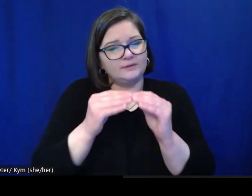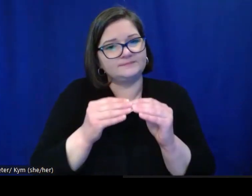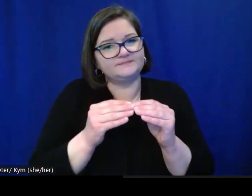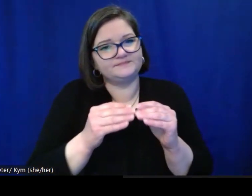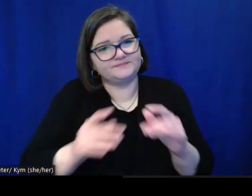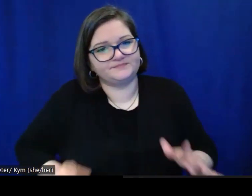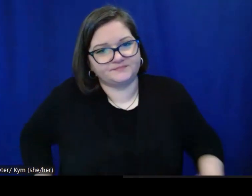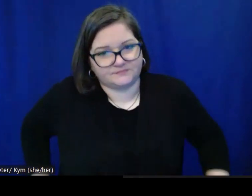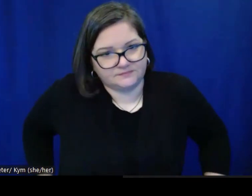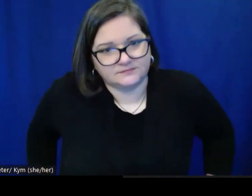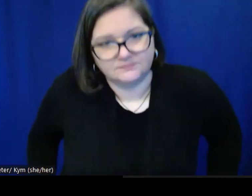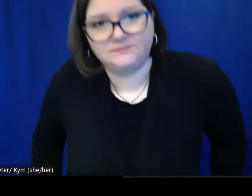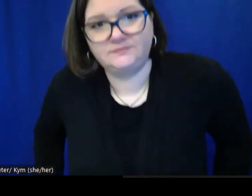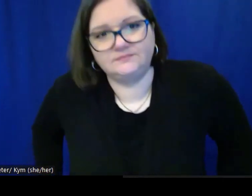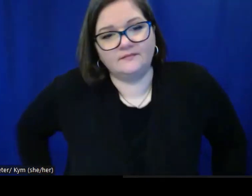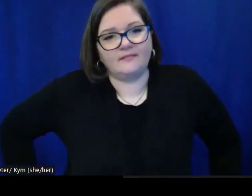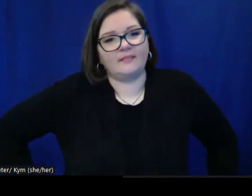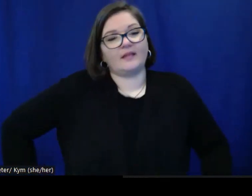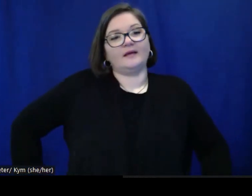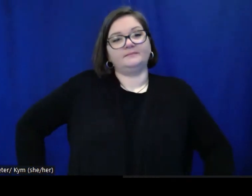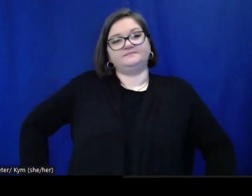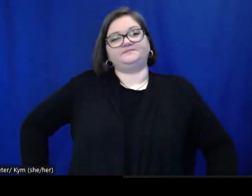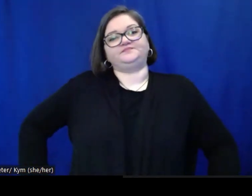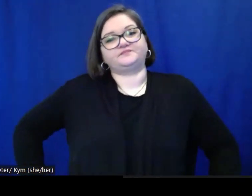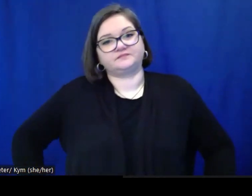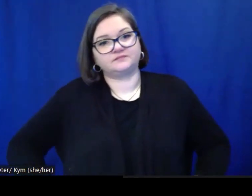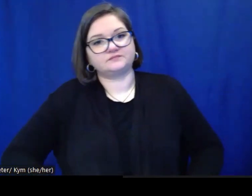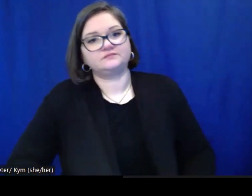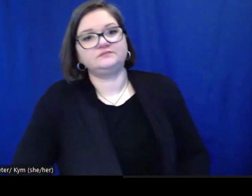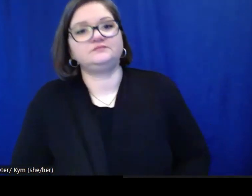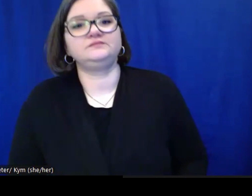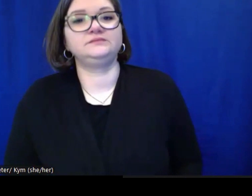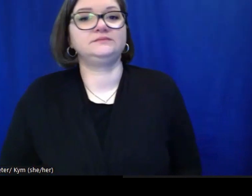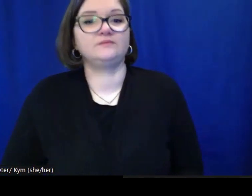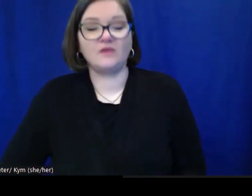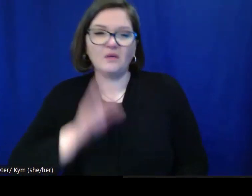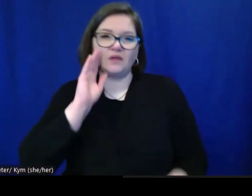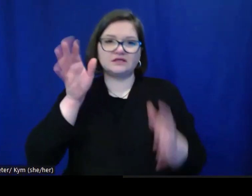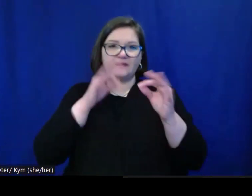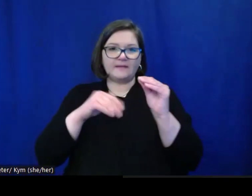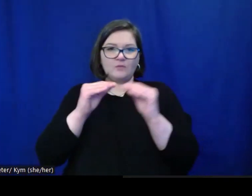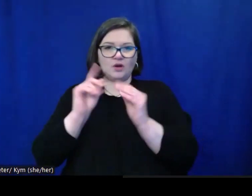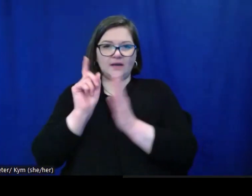Hold on, I'm coming to it. Let's talk about loss of innocence.